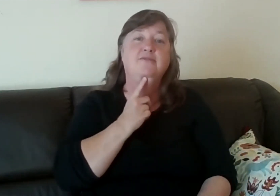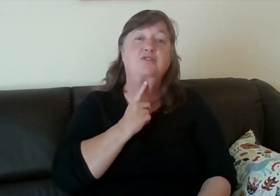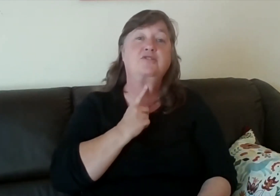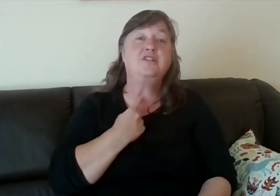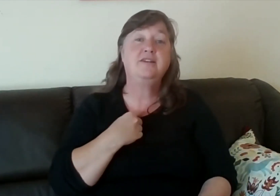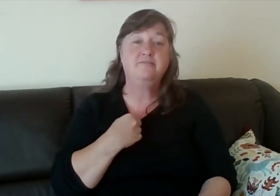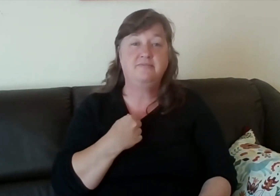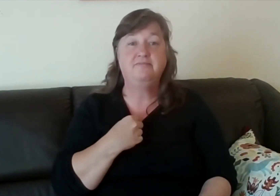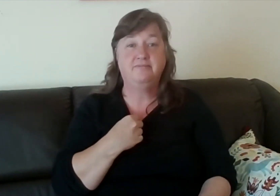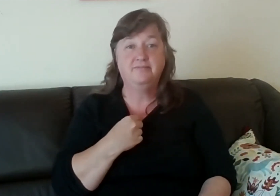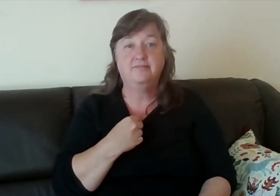Thirsty.